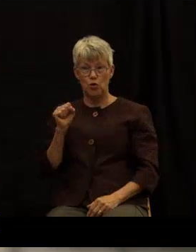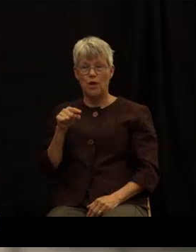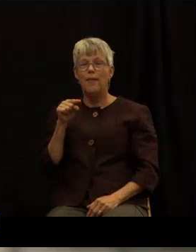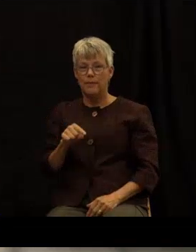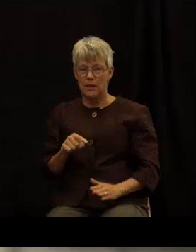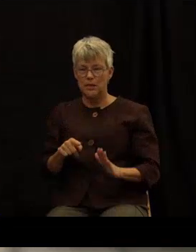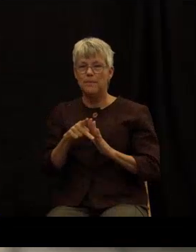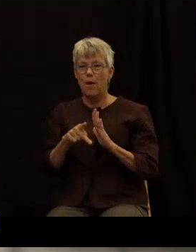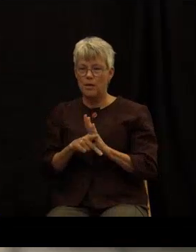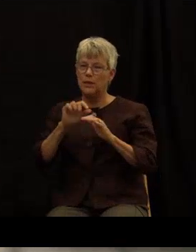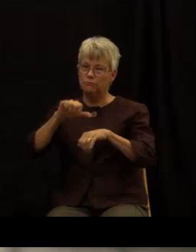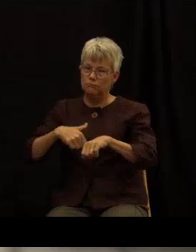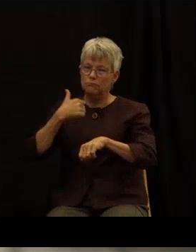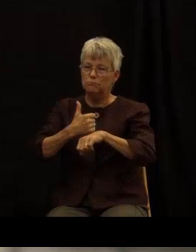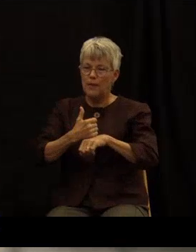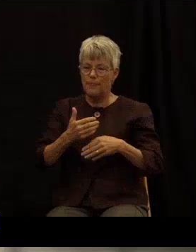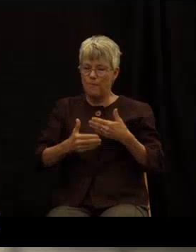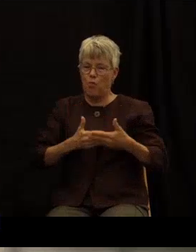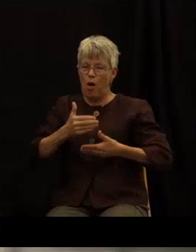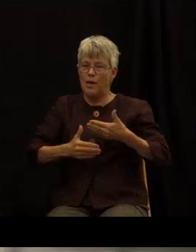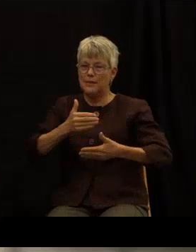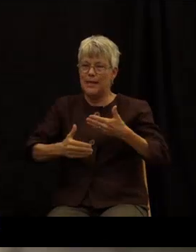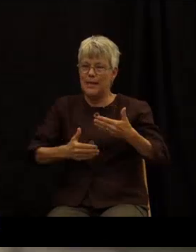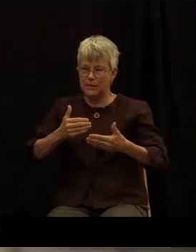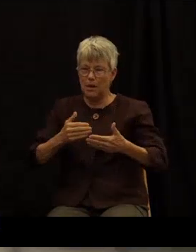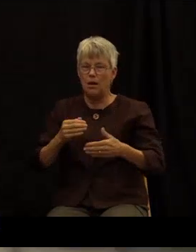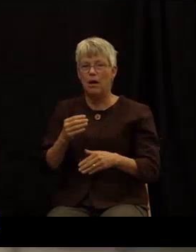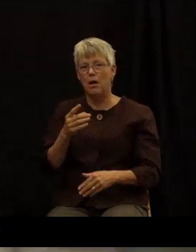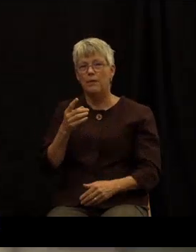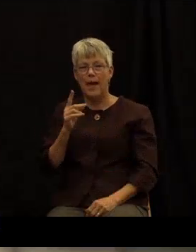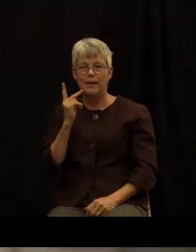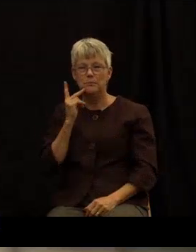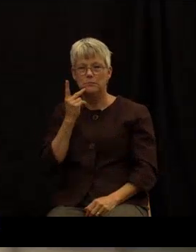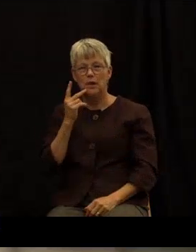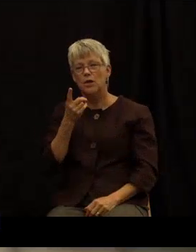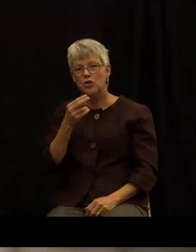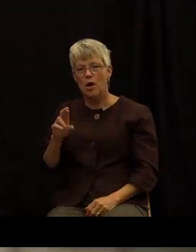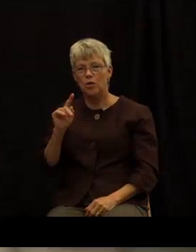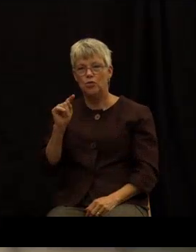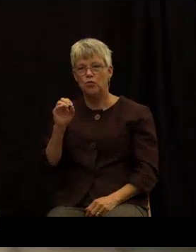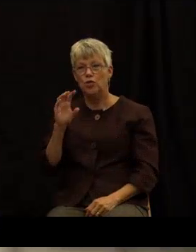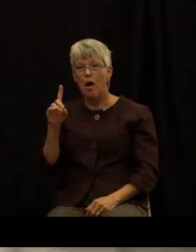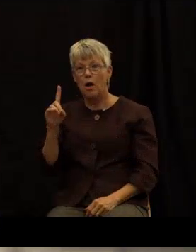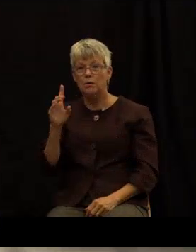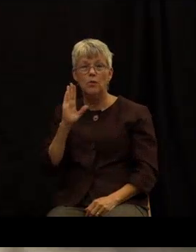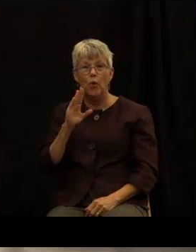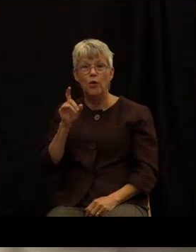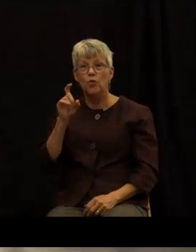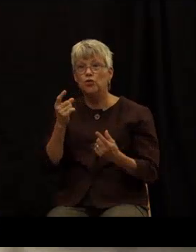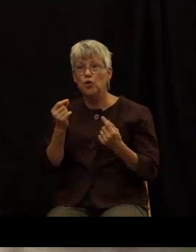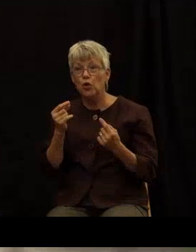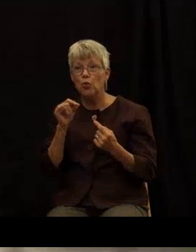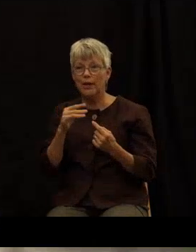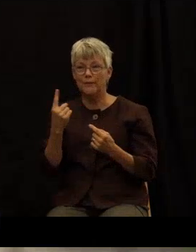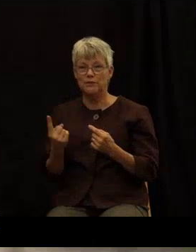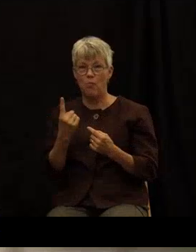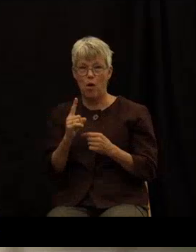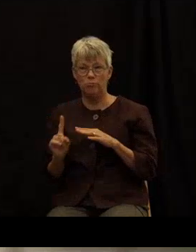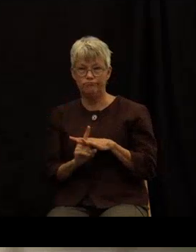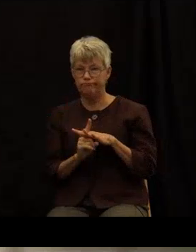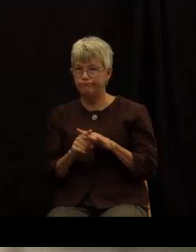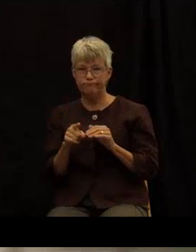into place a process by which if Dr. Todd or someone needed to ask somebody to leave, it's in policy, and that would be